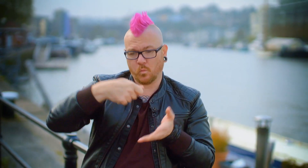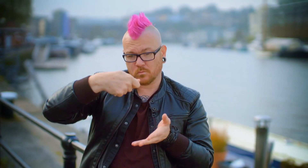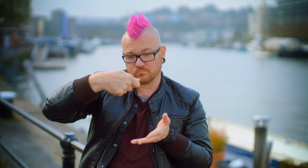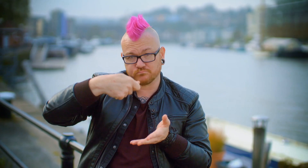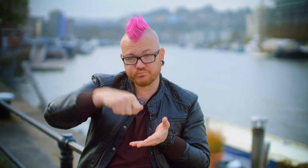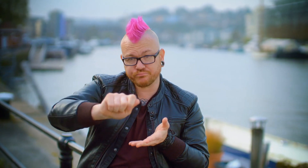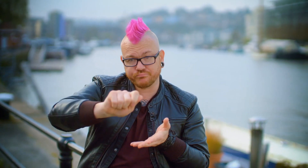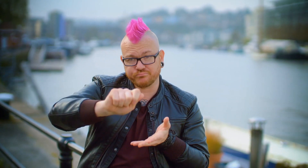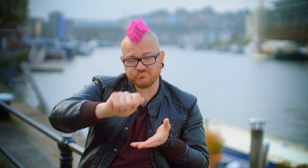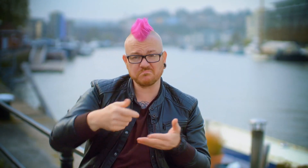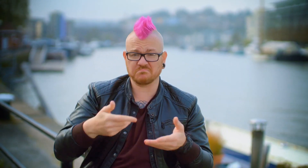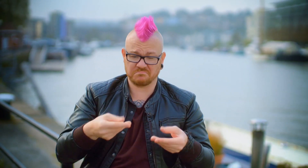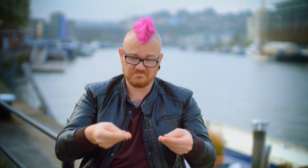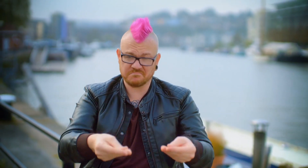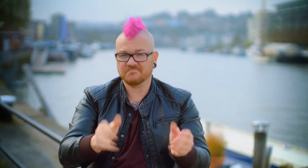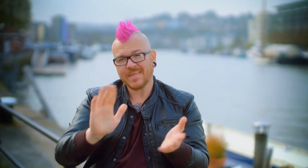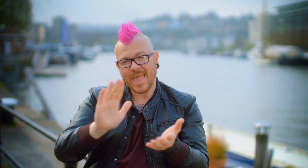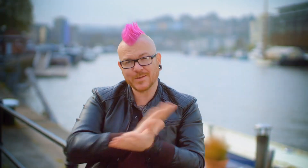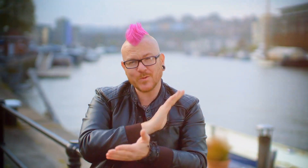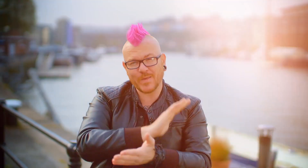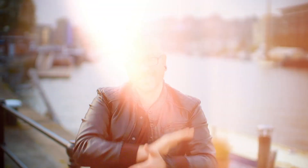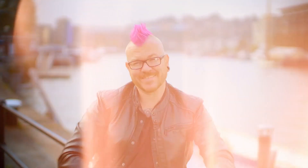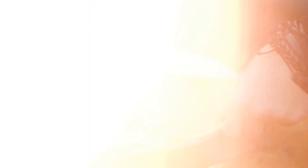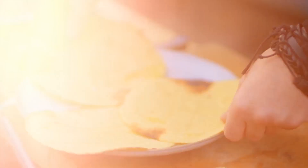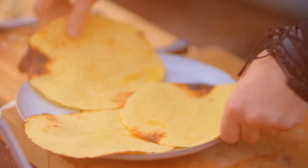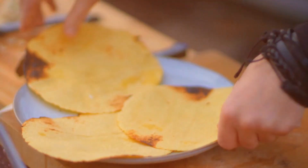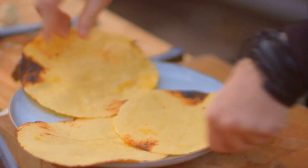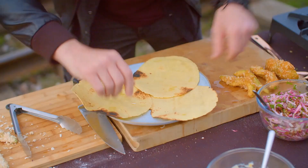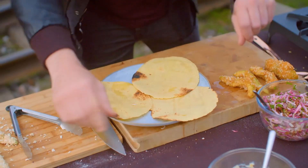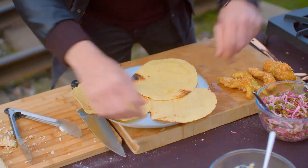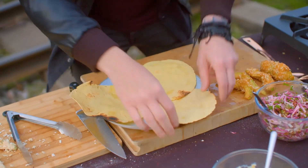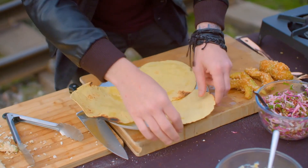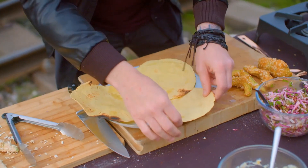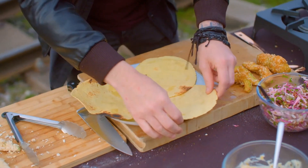Then dress with the mayo and enjoy.